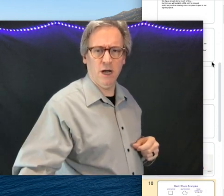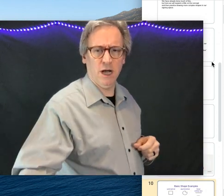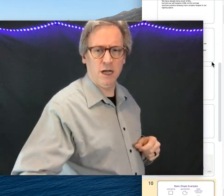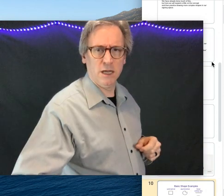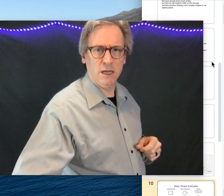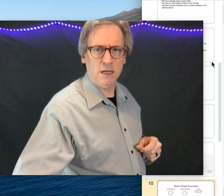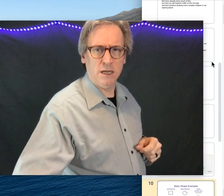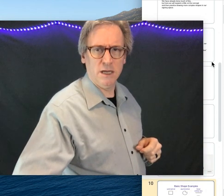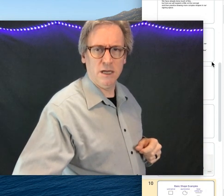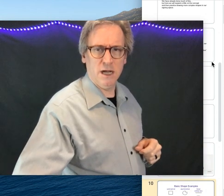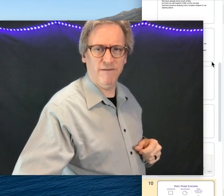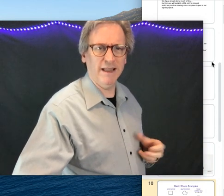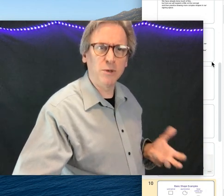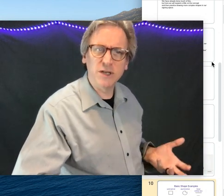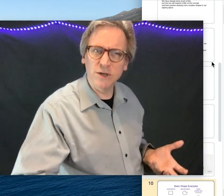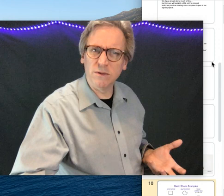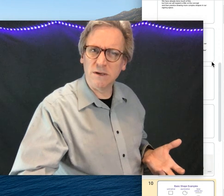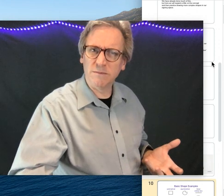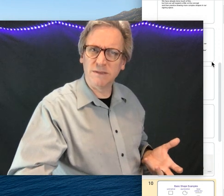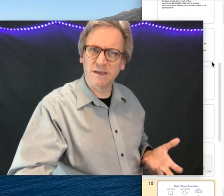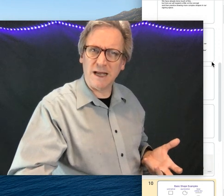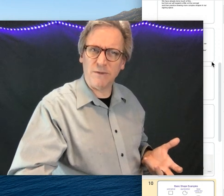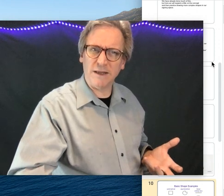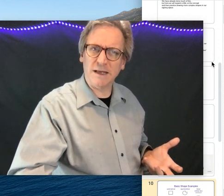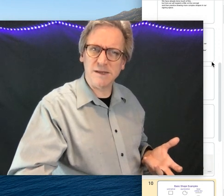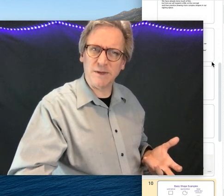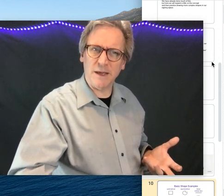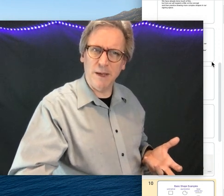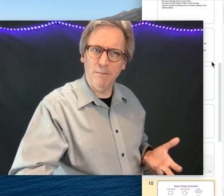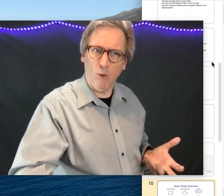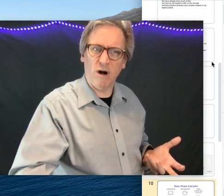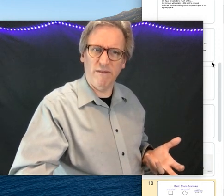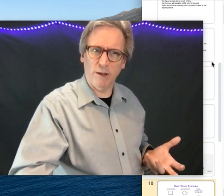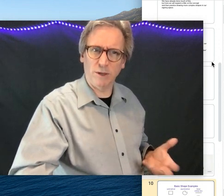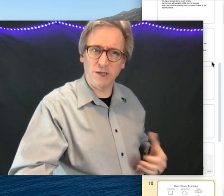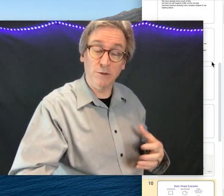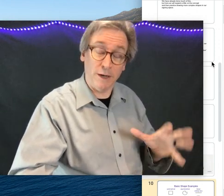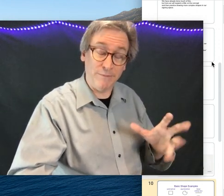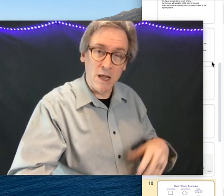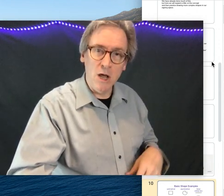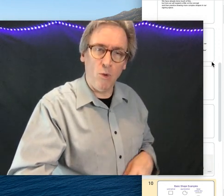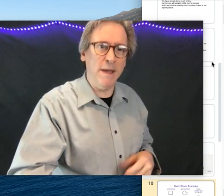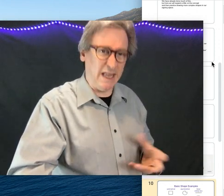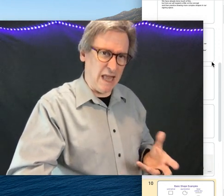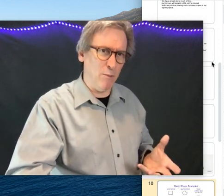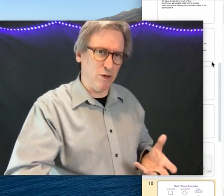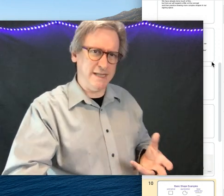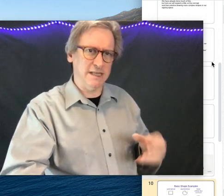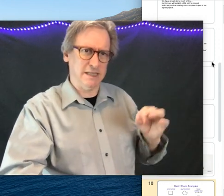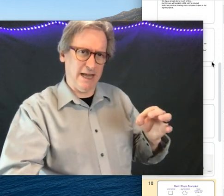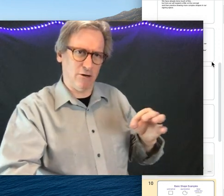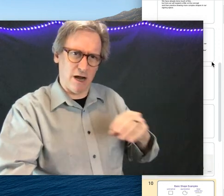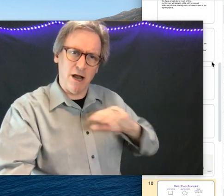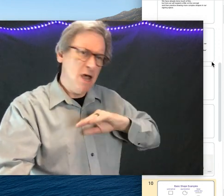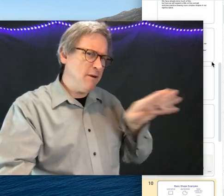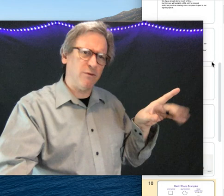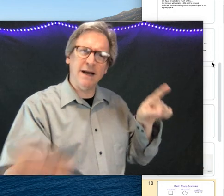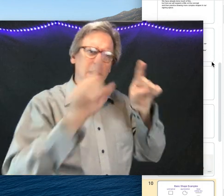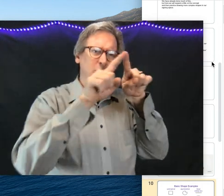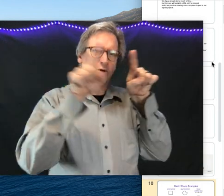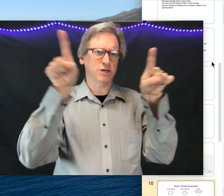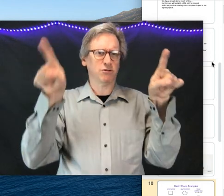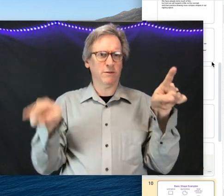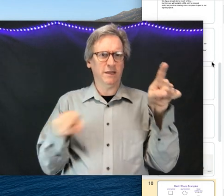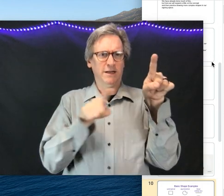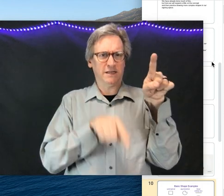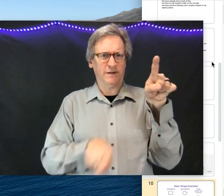more available to you. I don't think something can be more available to you, but will make a lot more sense later on. But for right